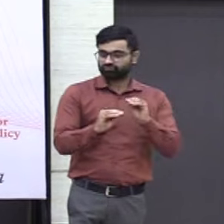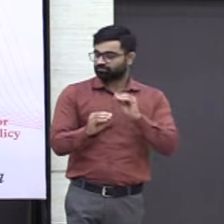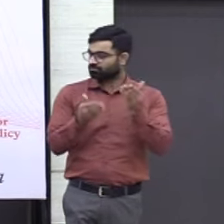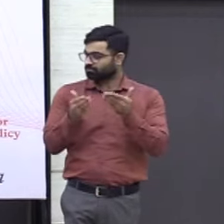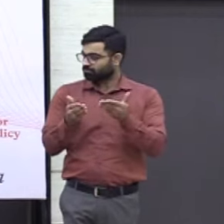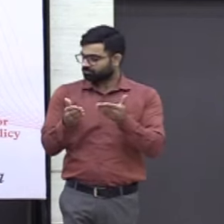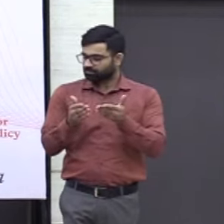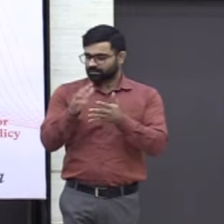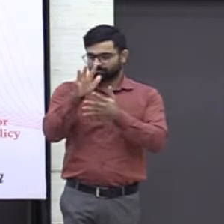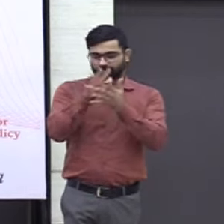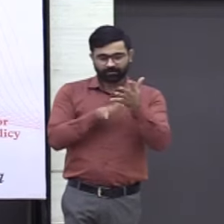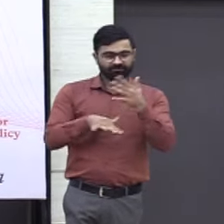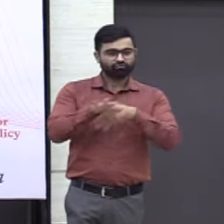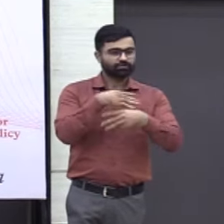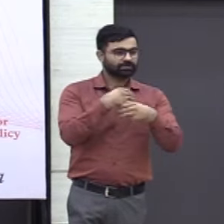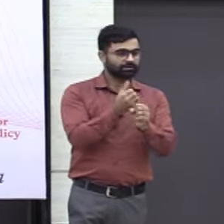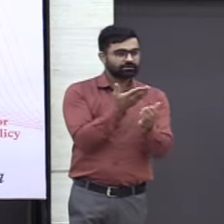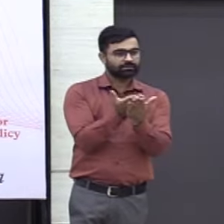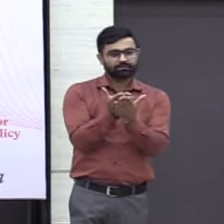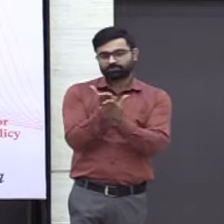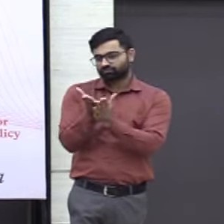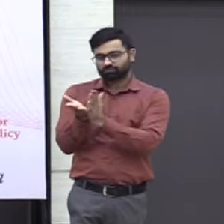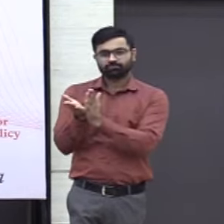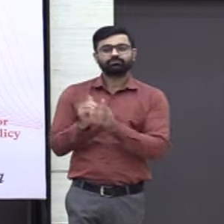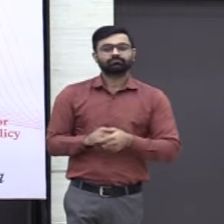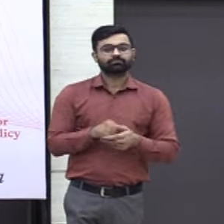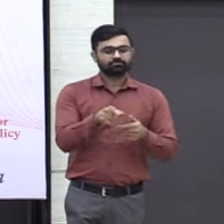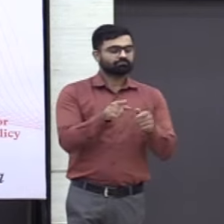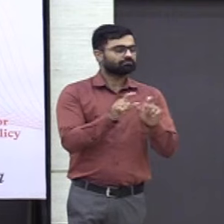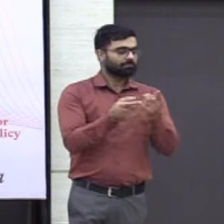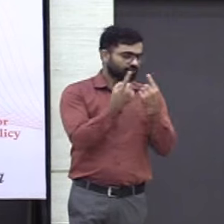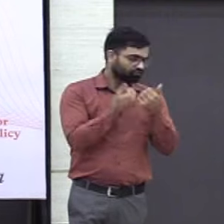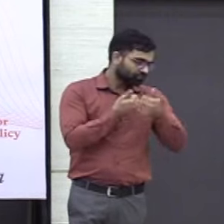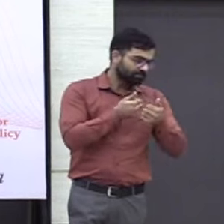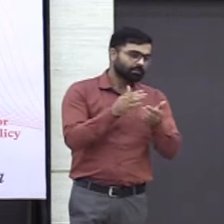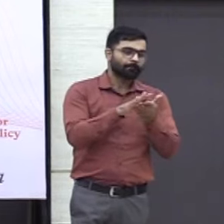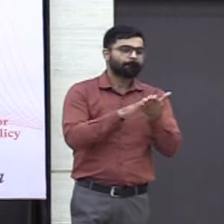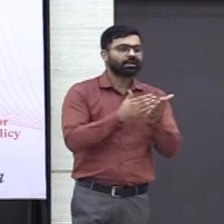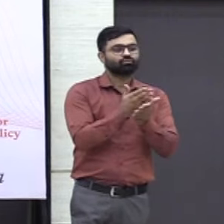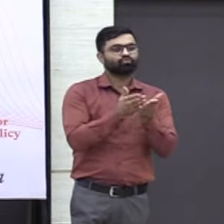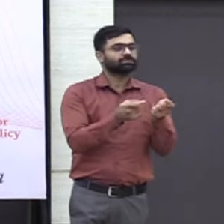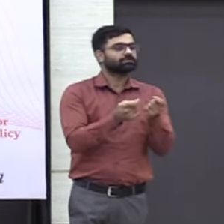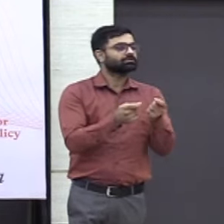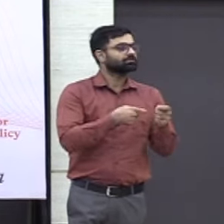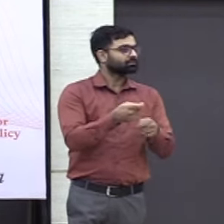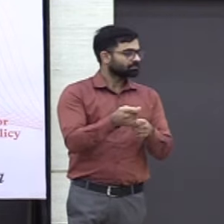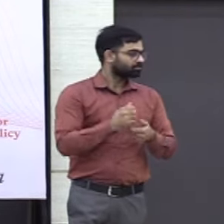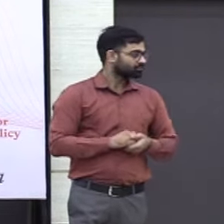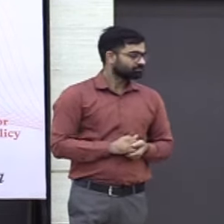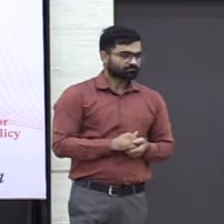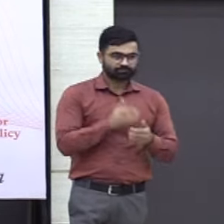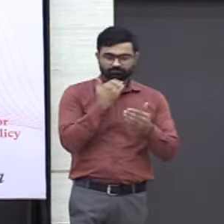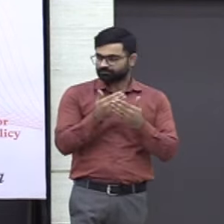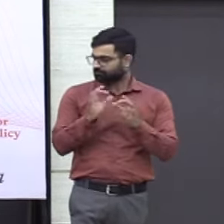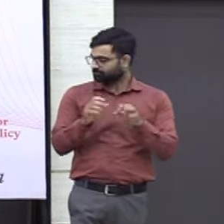be struck down on the basis of lack of proportionality. And that's the test, and that's a reasonable way of dealing with crimes. There was